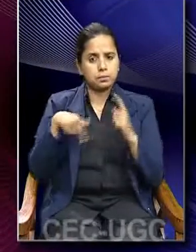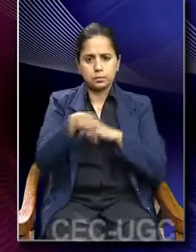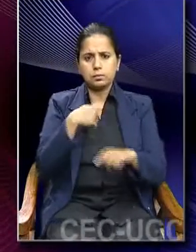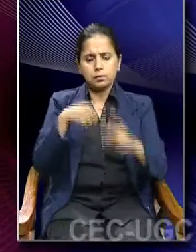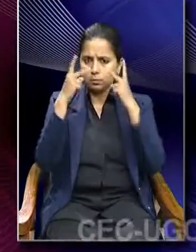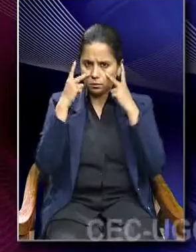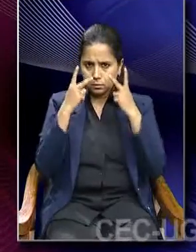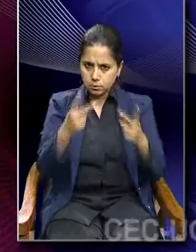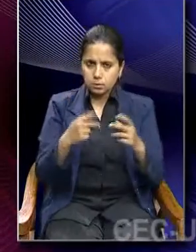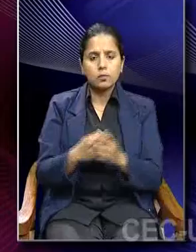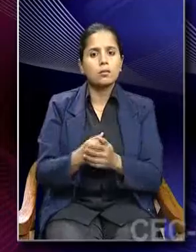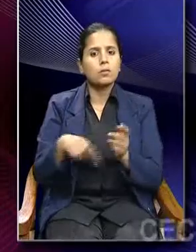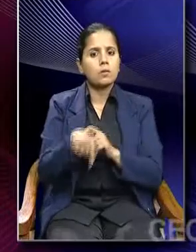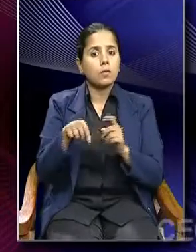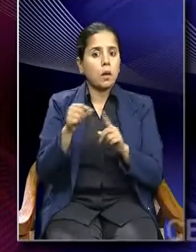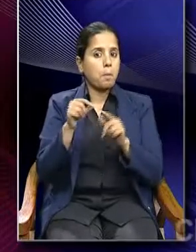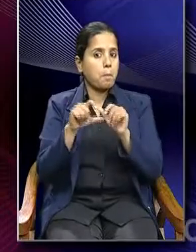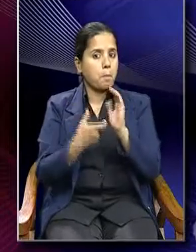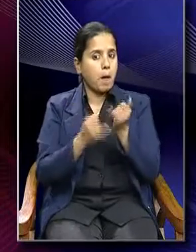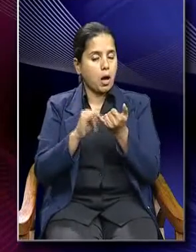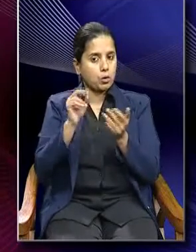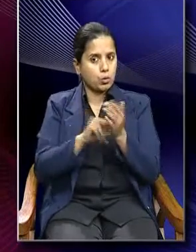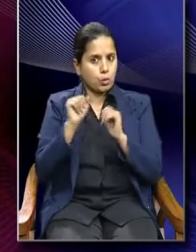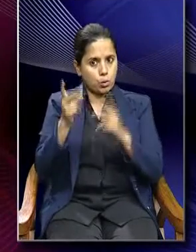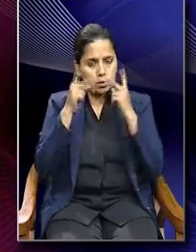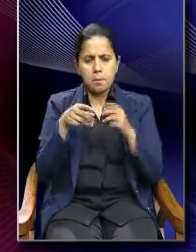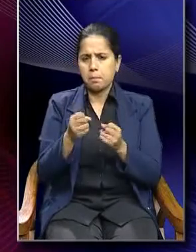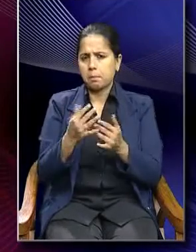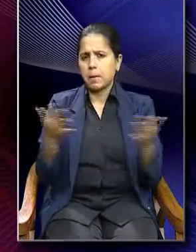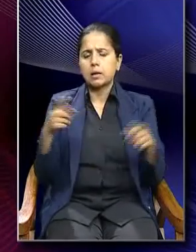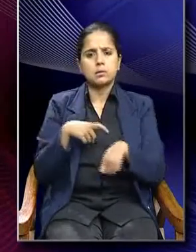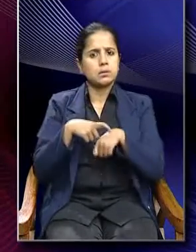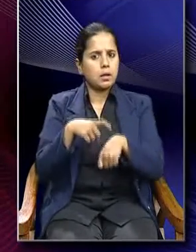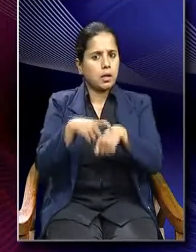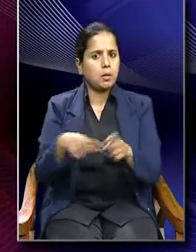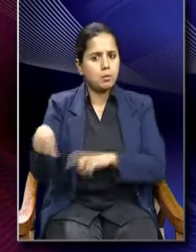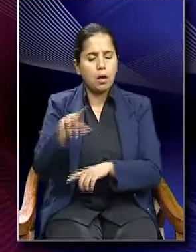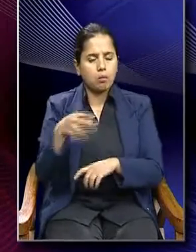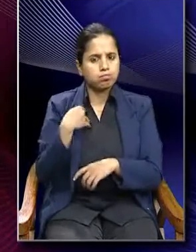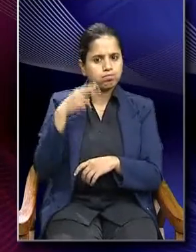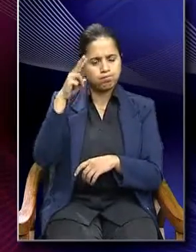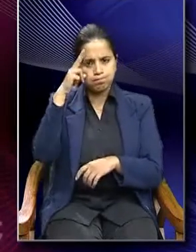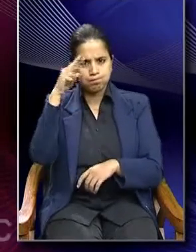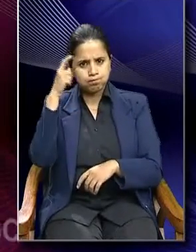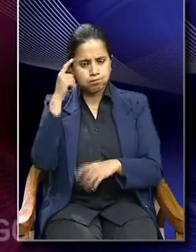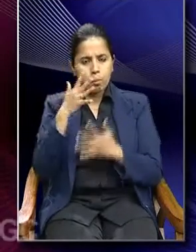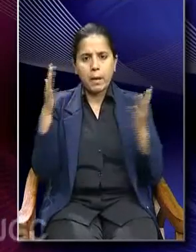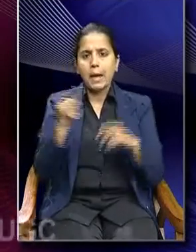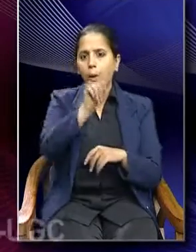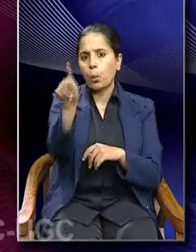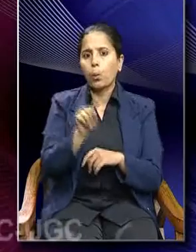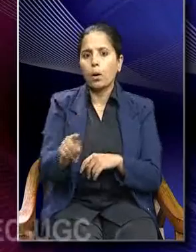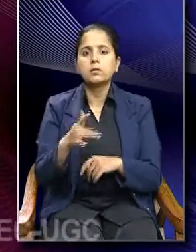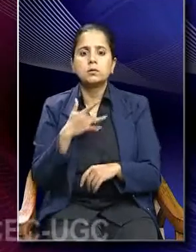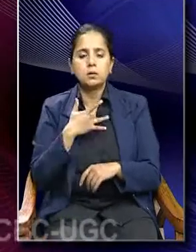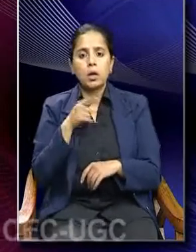into Parsons, we see that most of the time he was concerned with the major question.